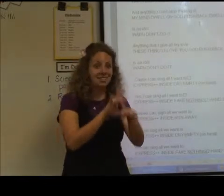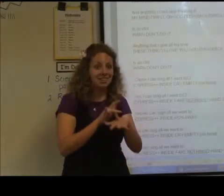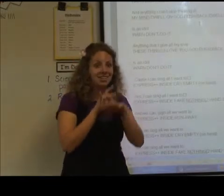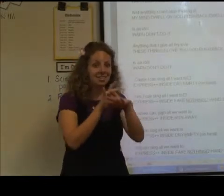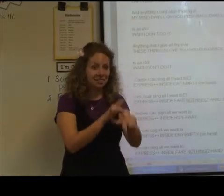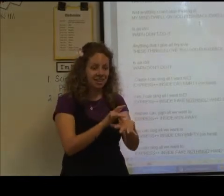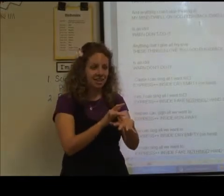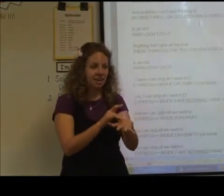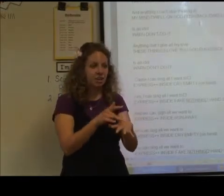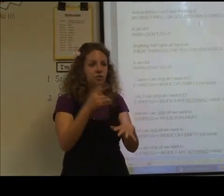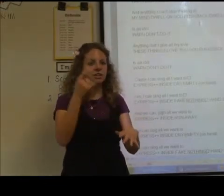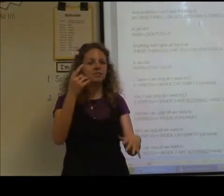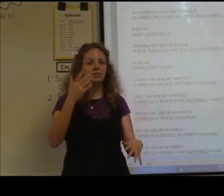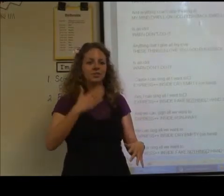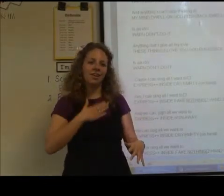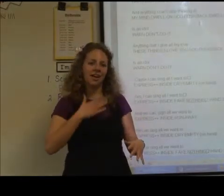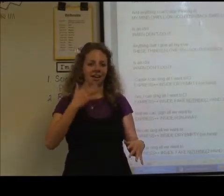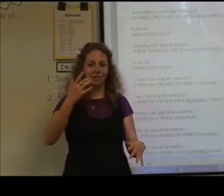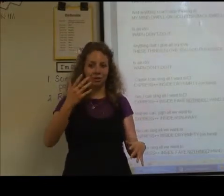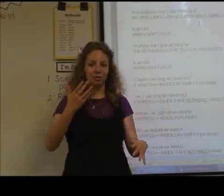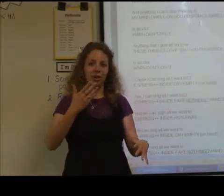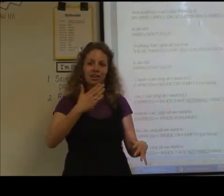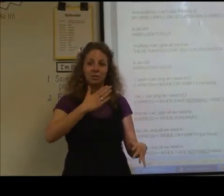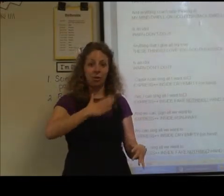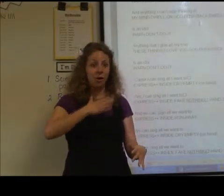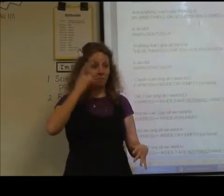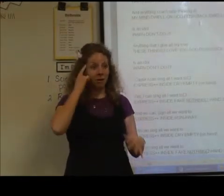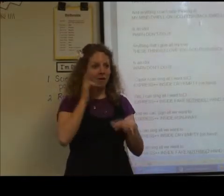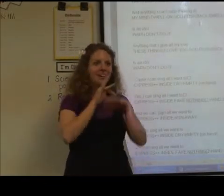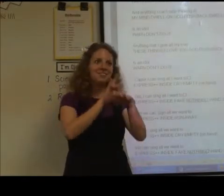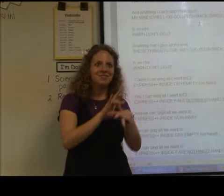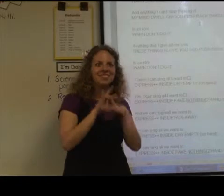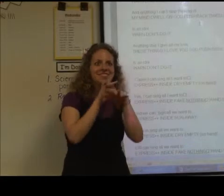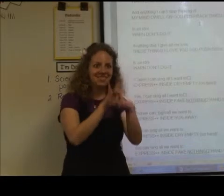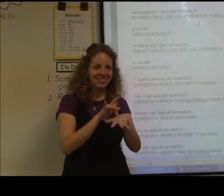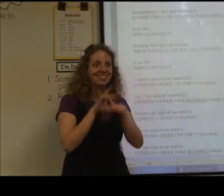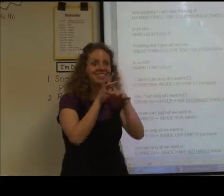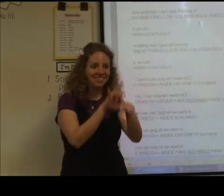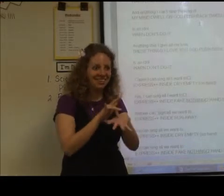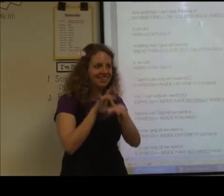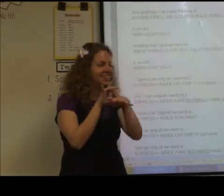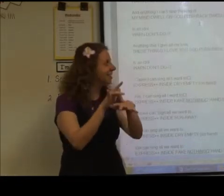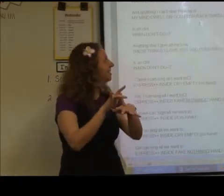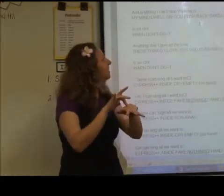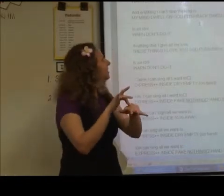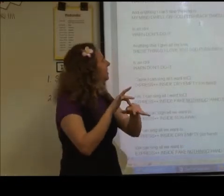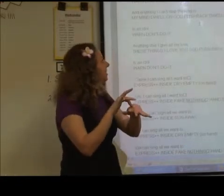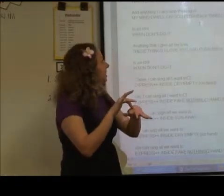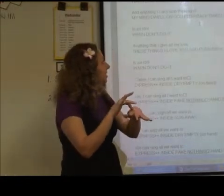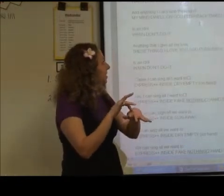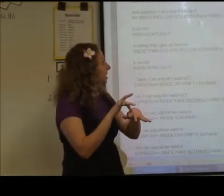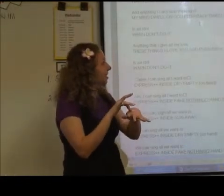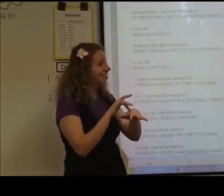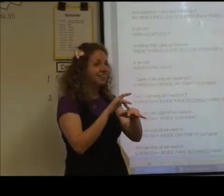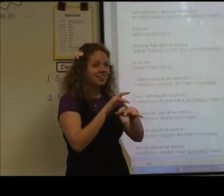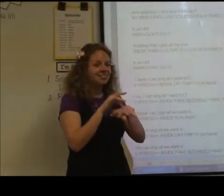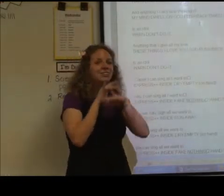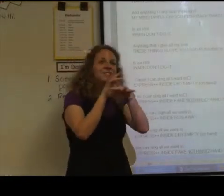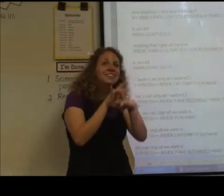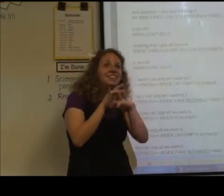thinking, thinking. And you can even do it like you're enjoying it. So my mind, I'm thinking, thinking, thinking. And then, so I'm